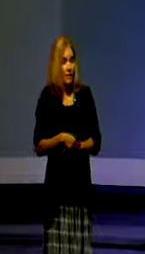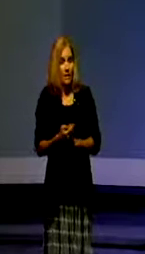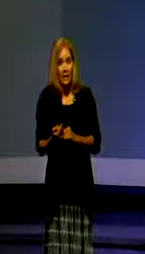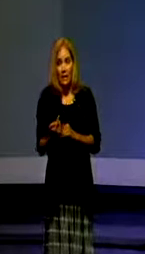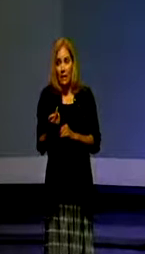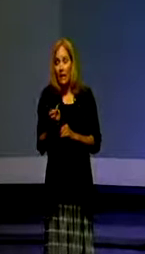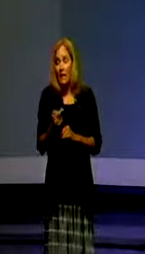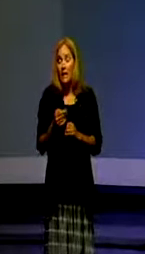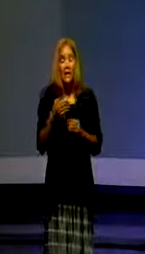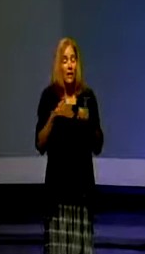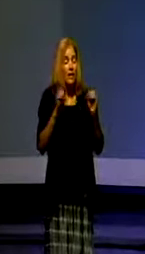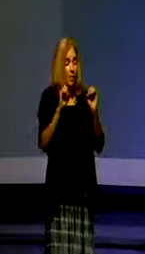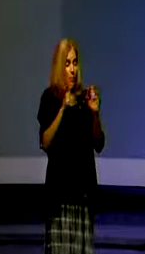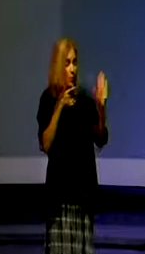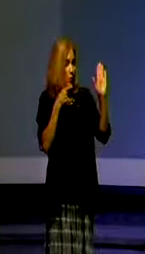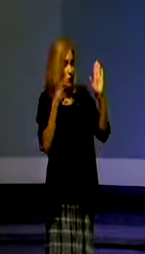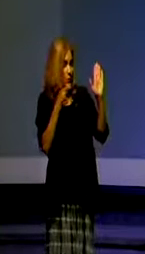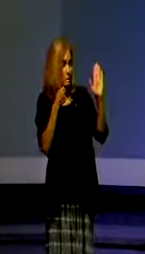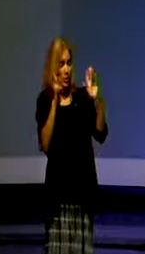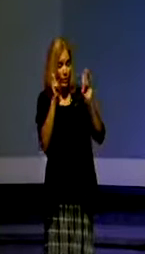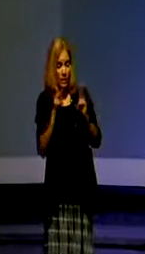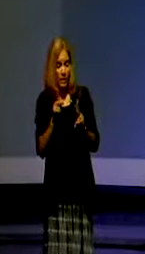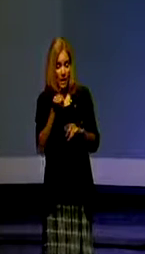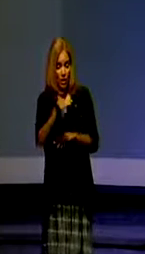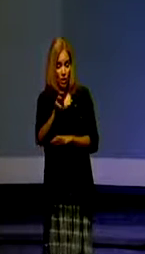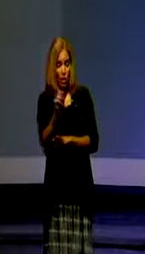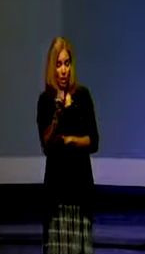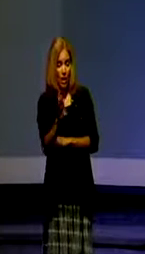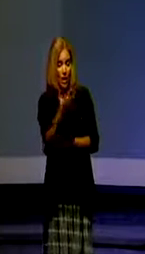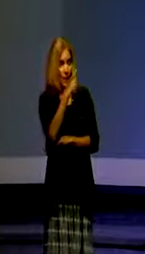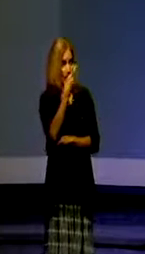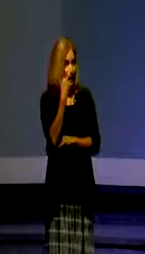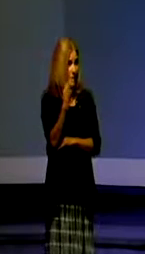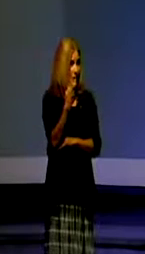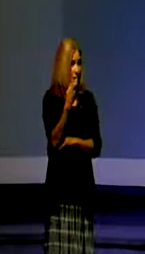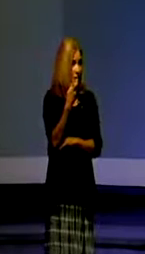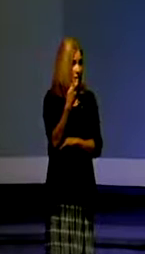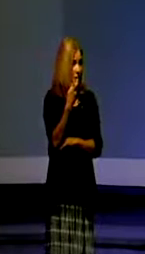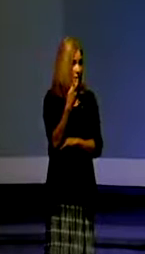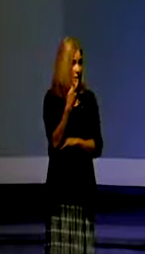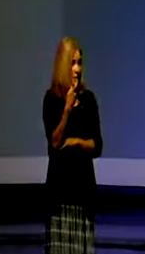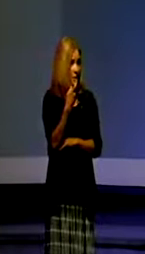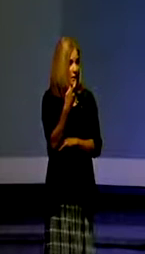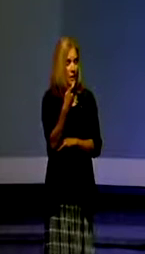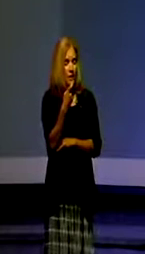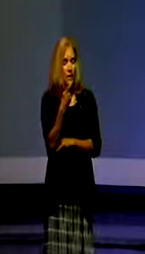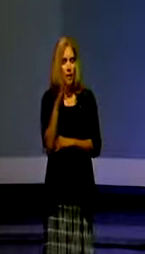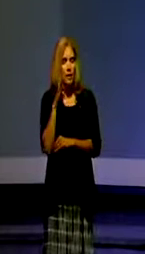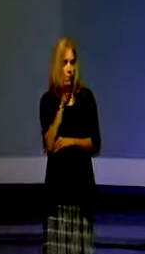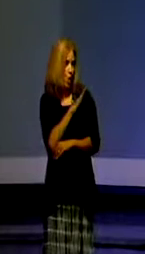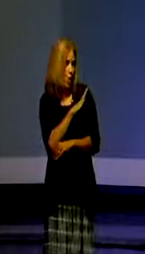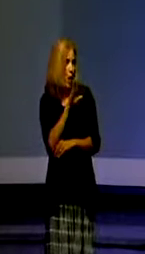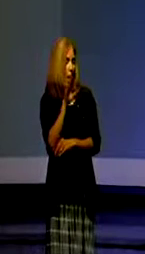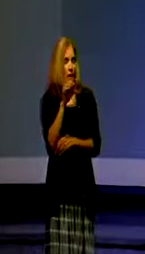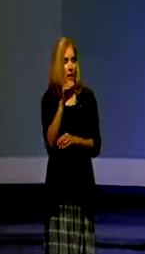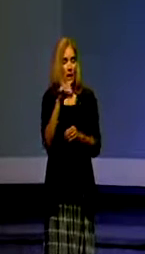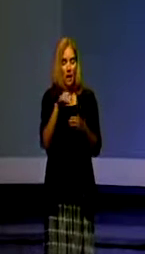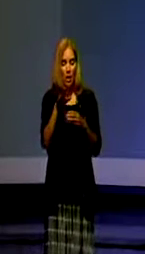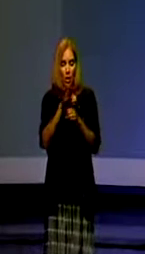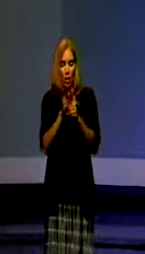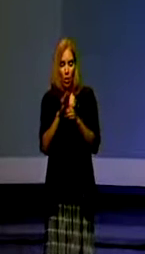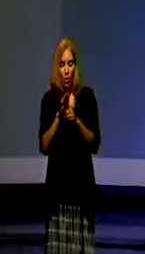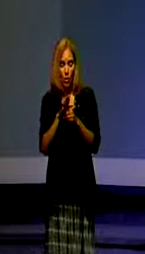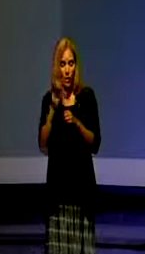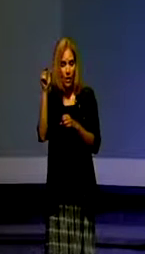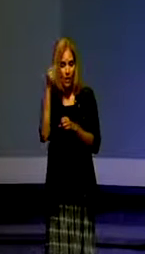the very next day, he got to witness to a person in his job, because he is a bureaucrat in a local government